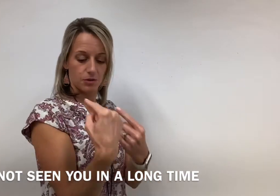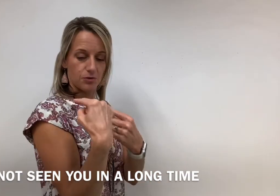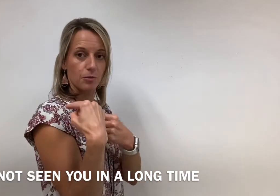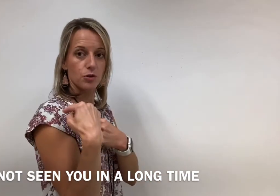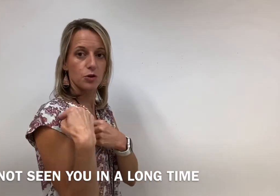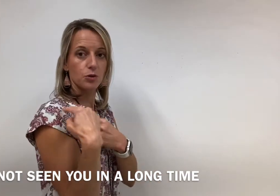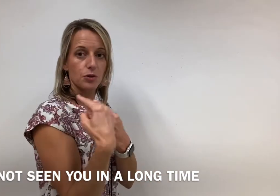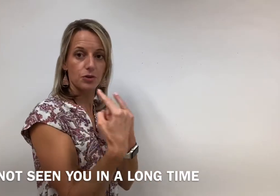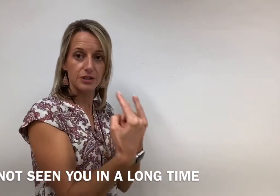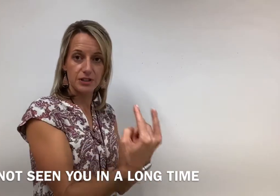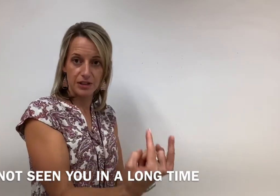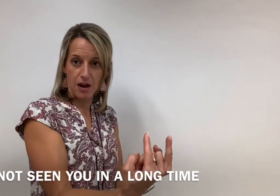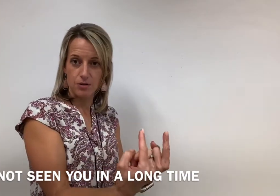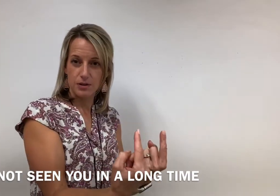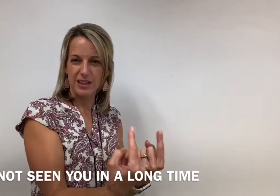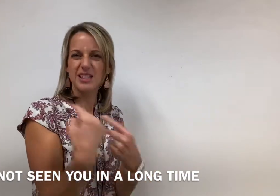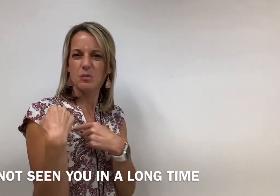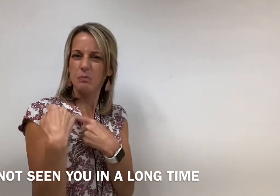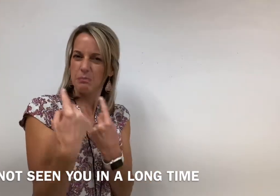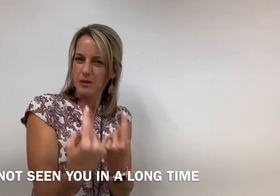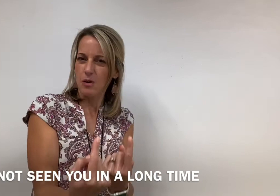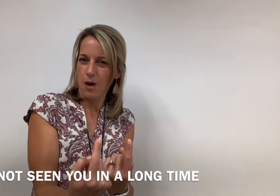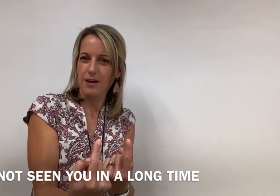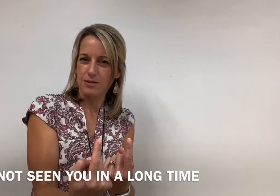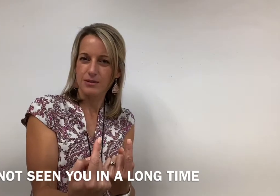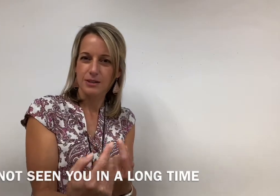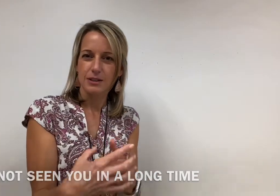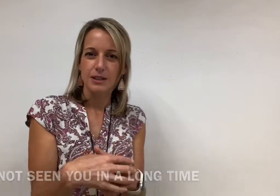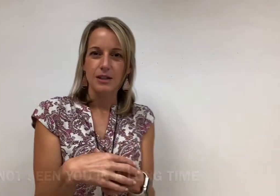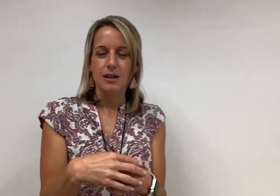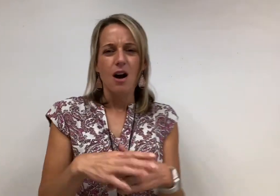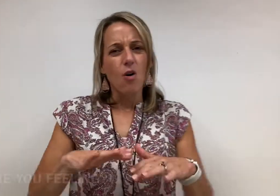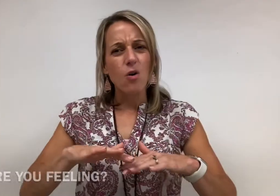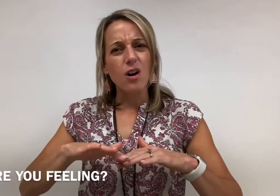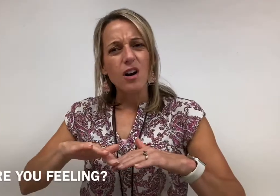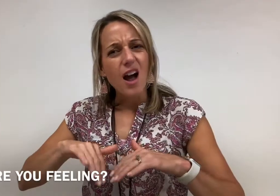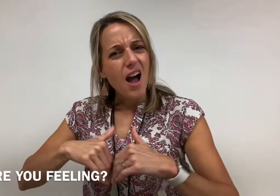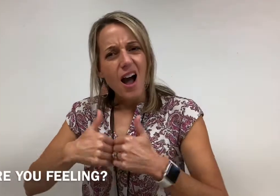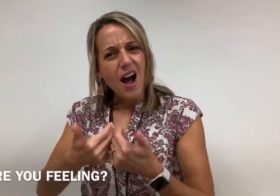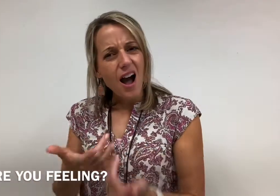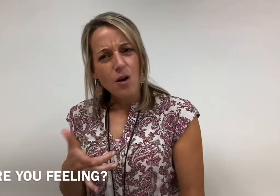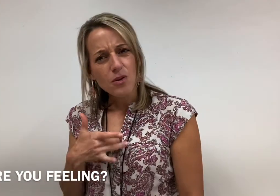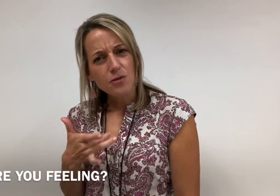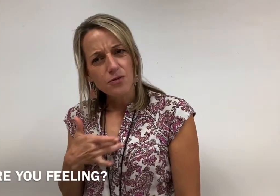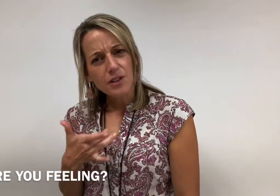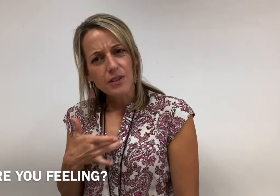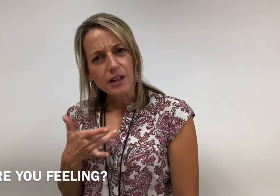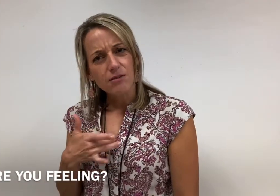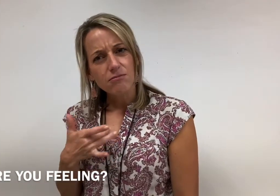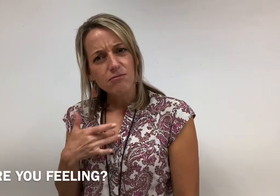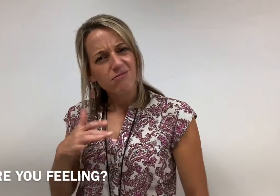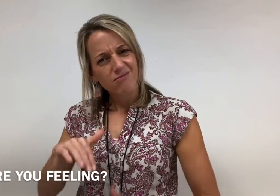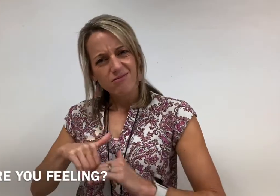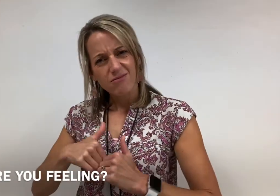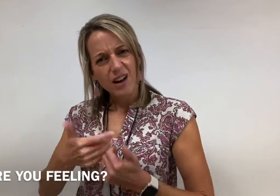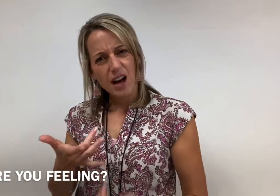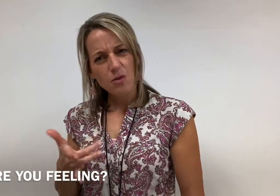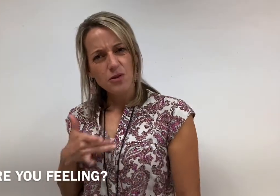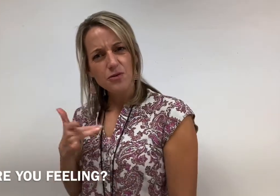from your shoulder till now, like it's been a while. Or how are you feeling? How are you